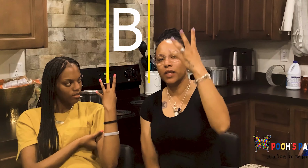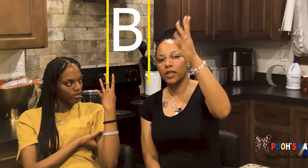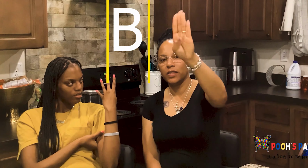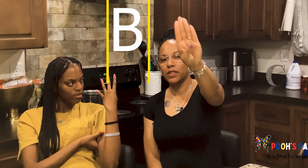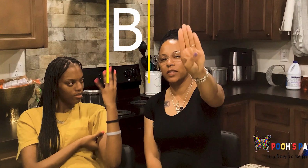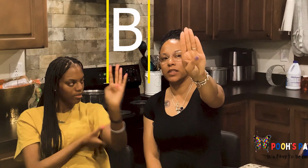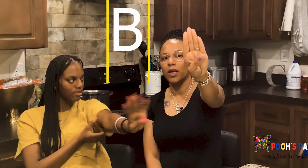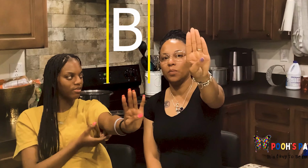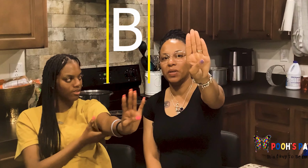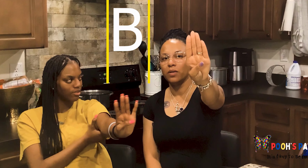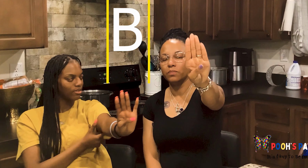this is a B.